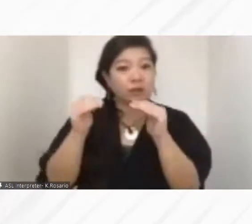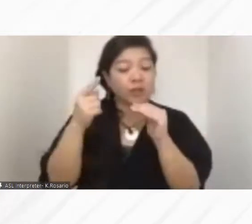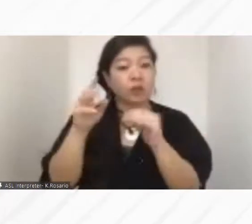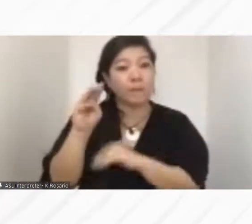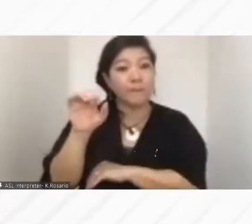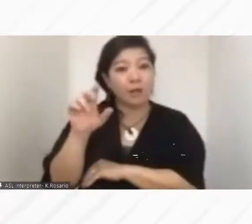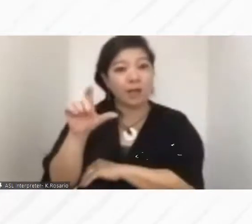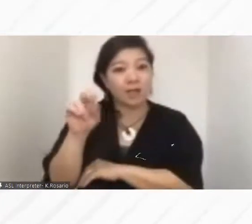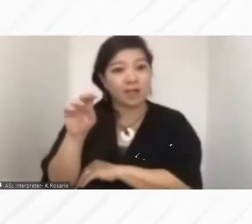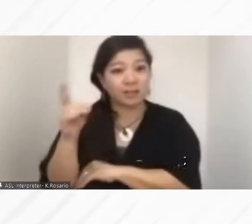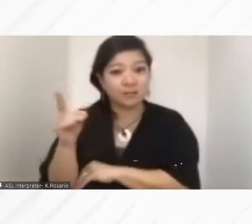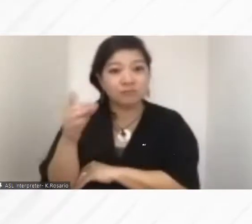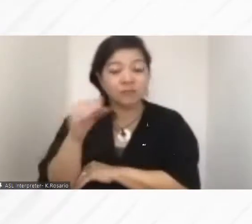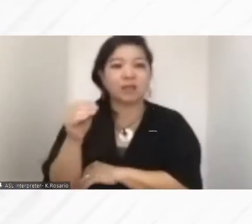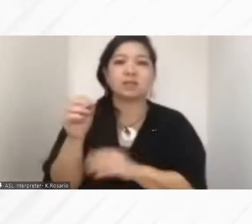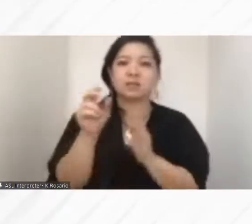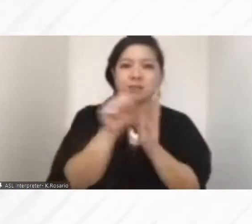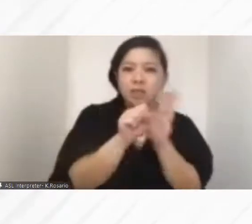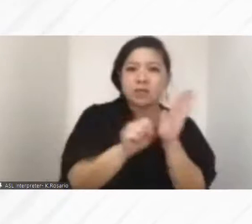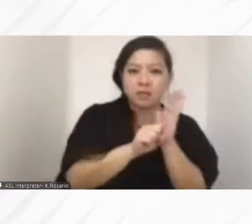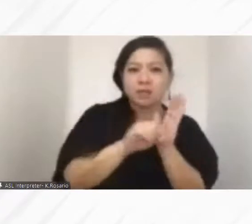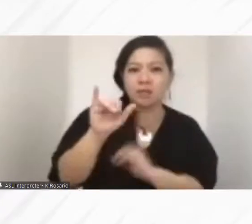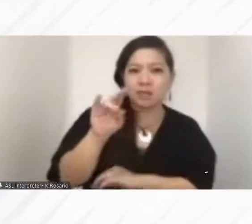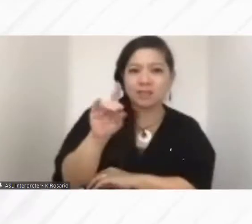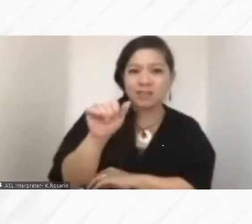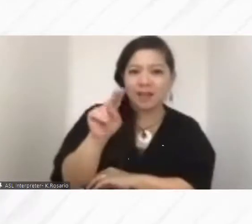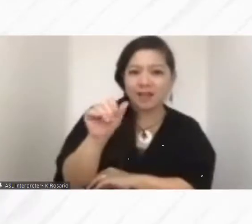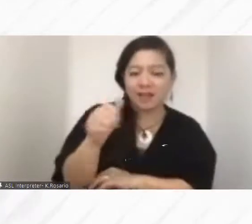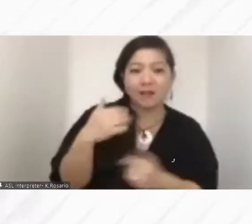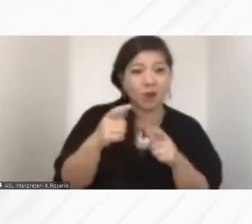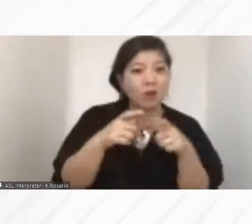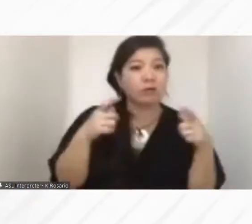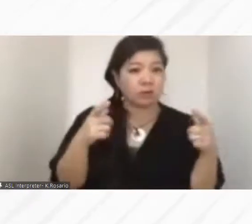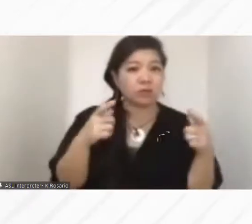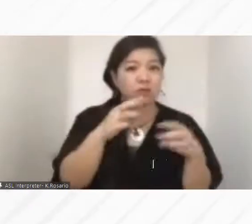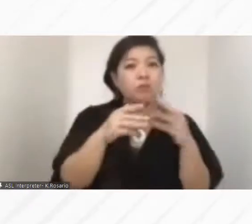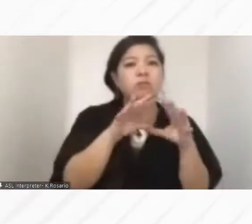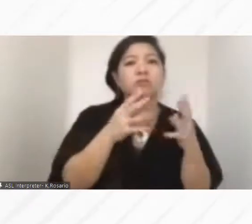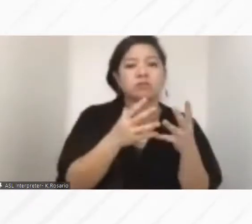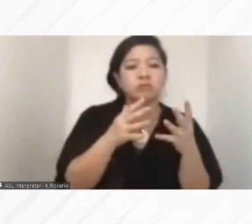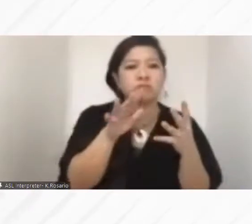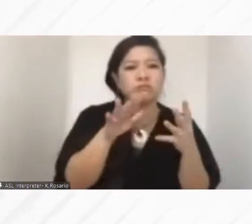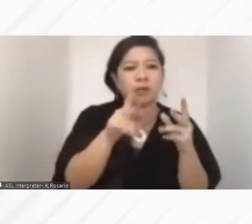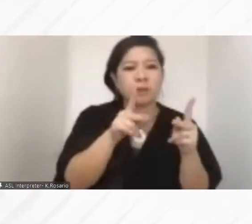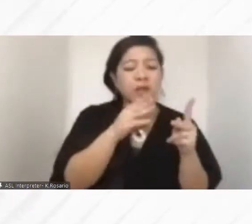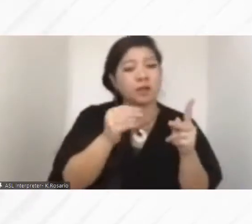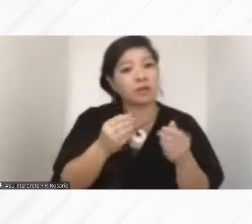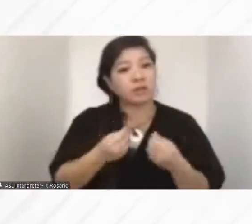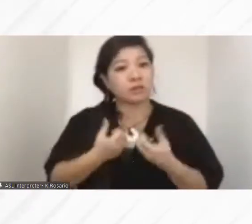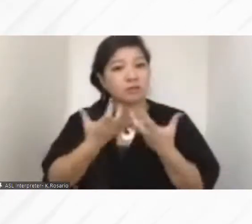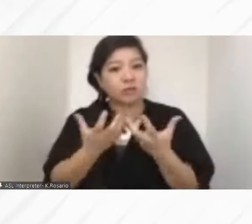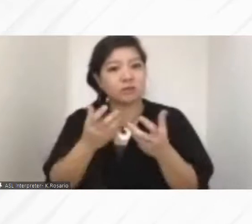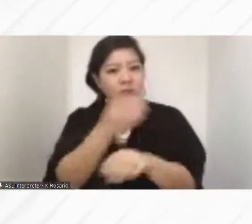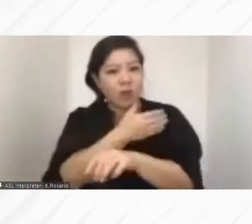and again as a state health commissioner in Indiana, where we have large rural populations. I now express the power of close and